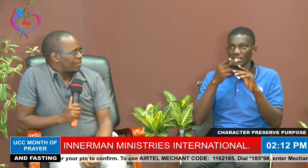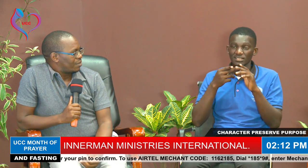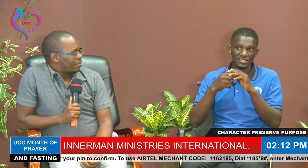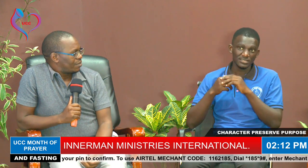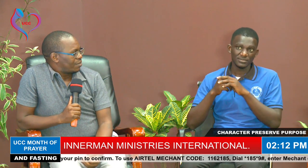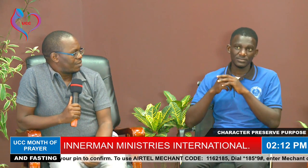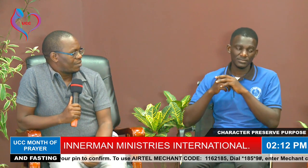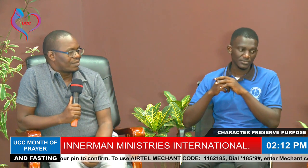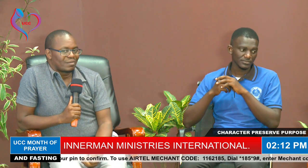It's a good comment.